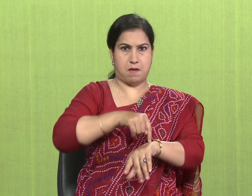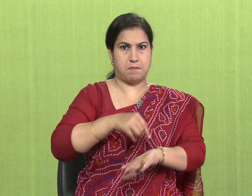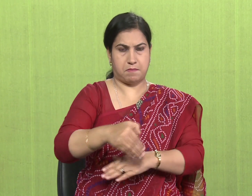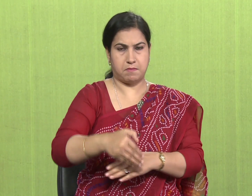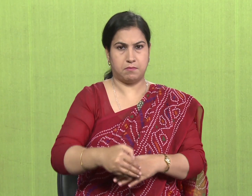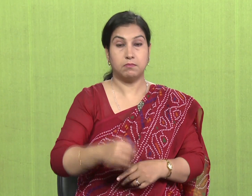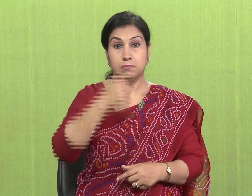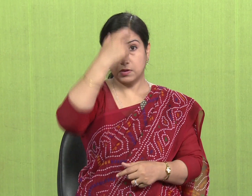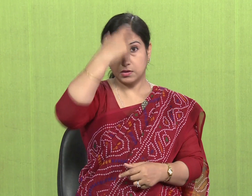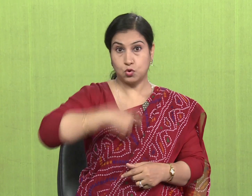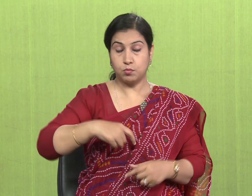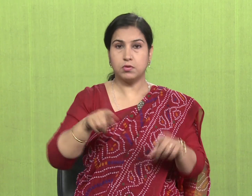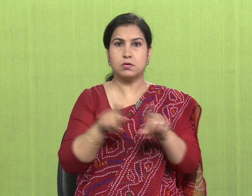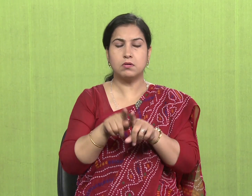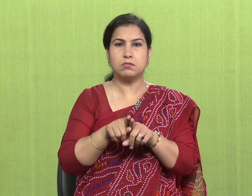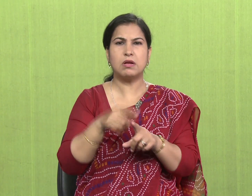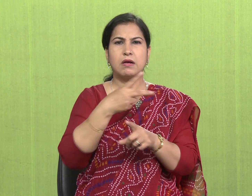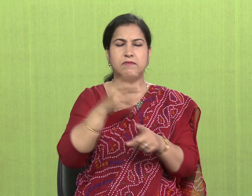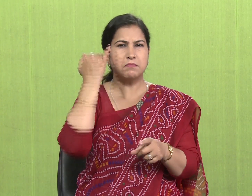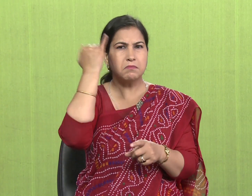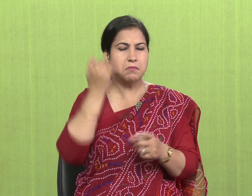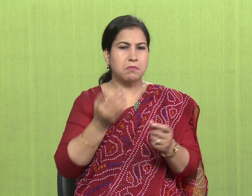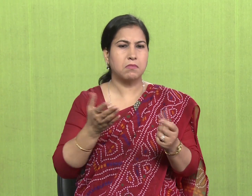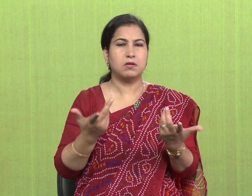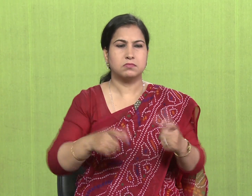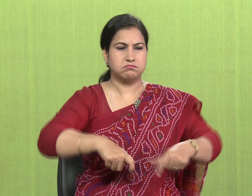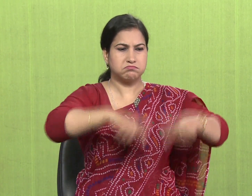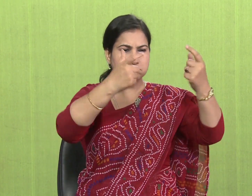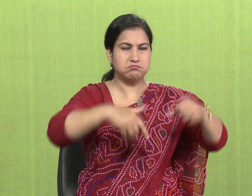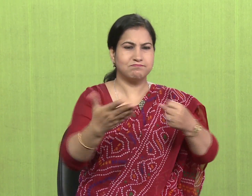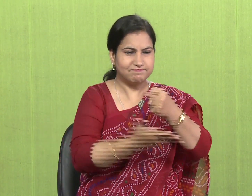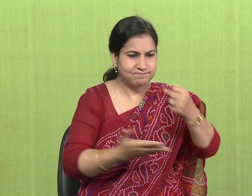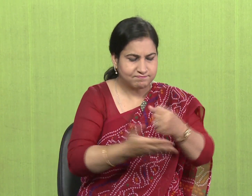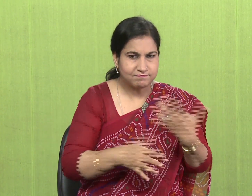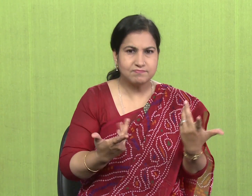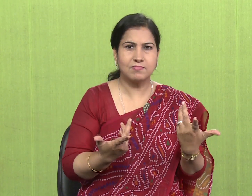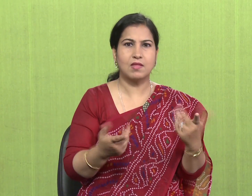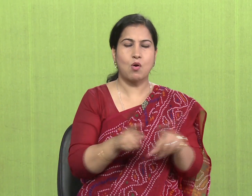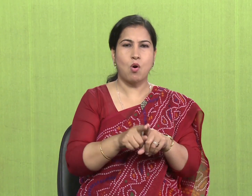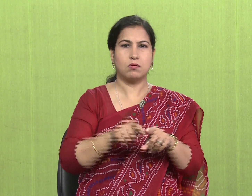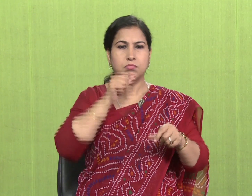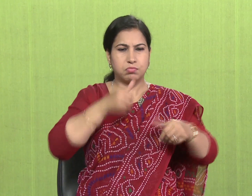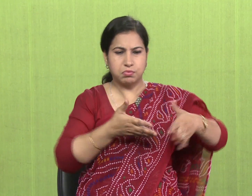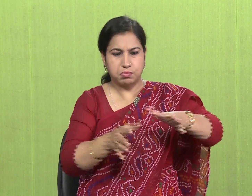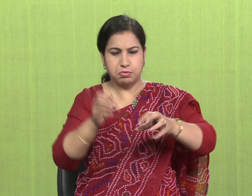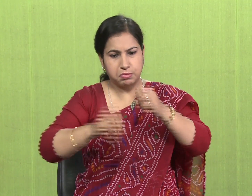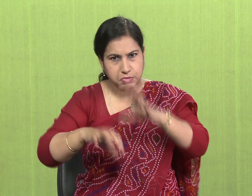human encroachment has posed a threat to India's